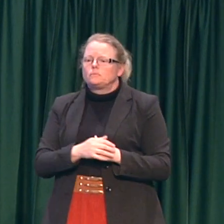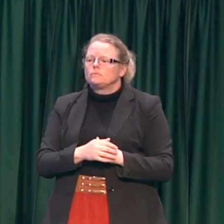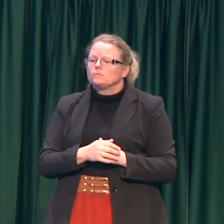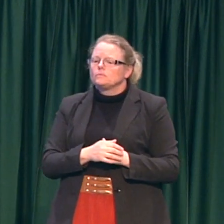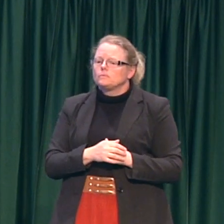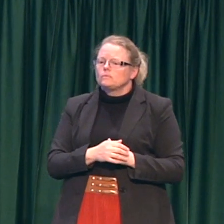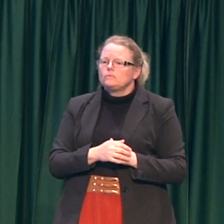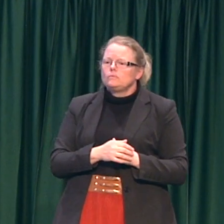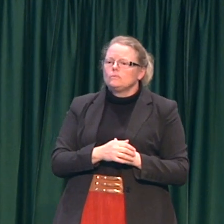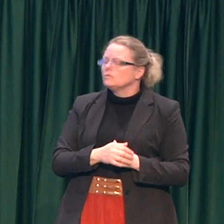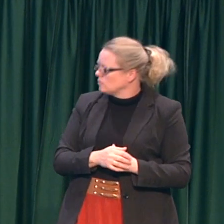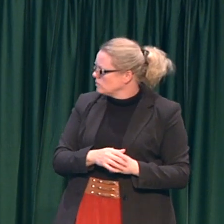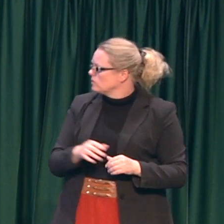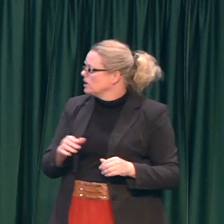or the hospital. You need to share your feedback.